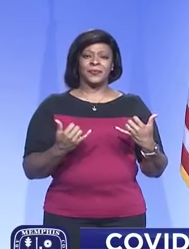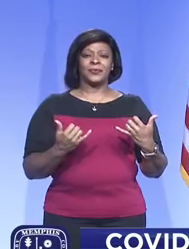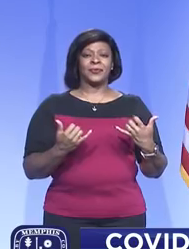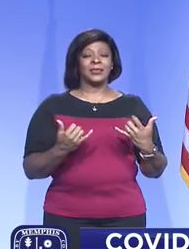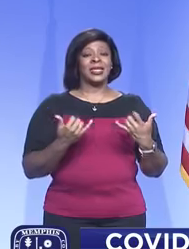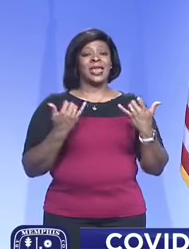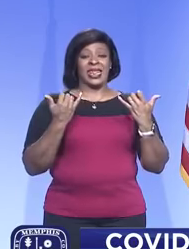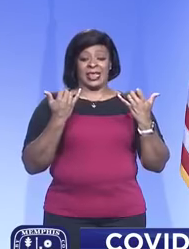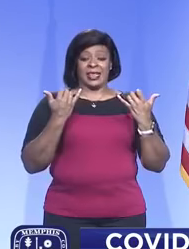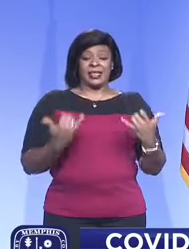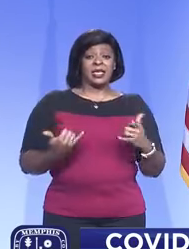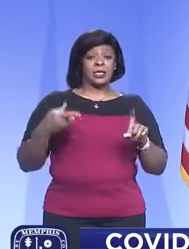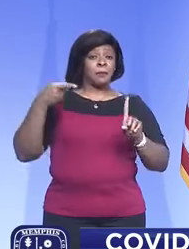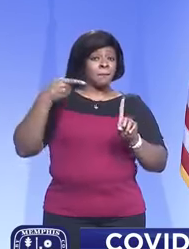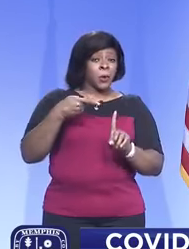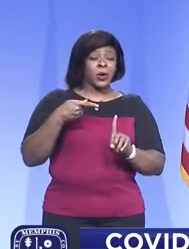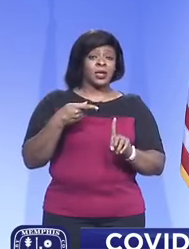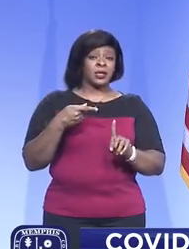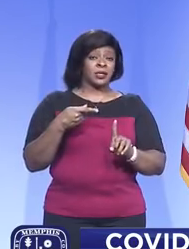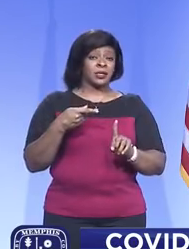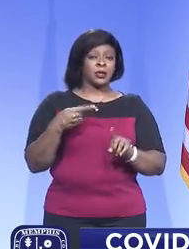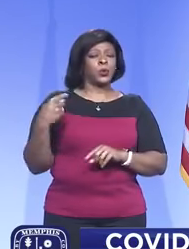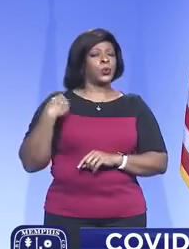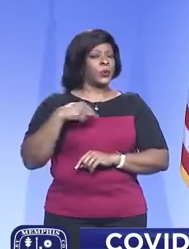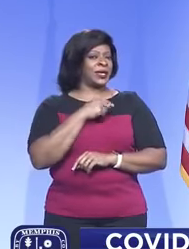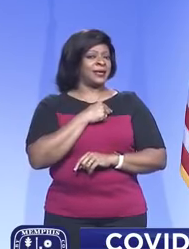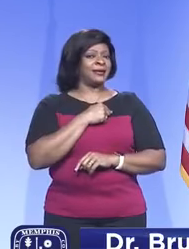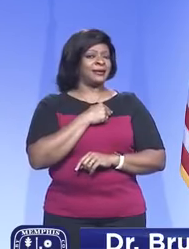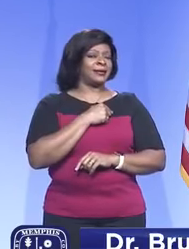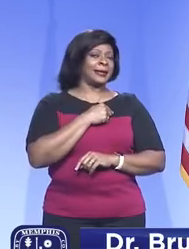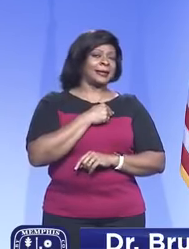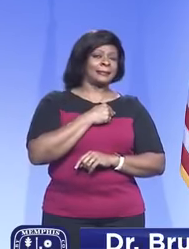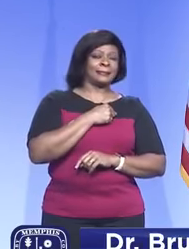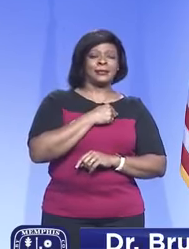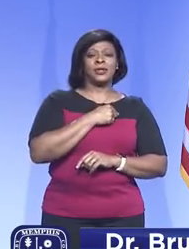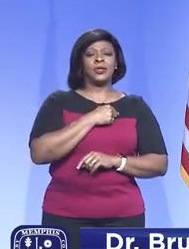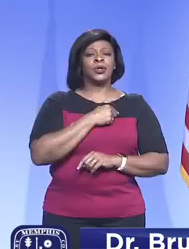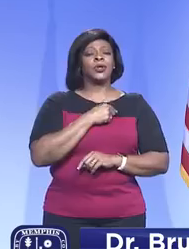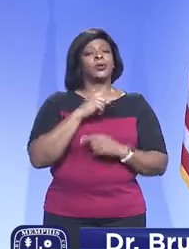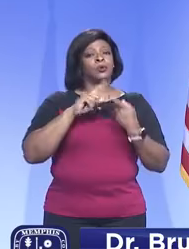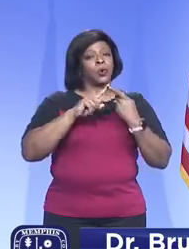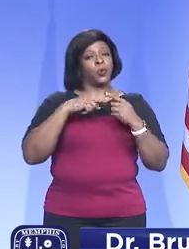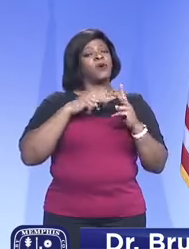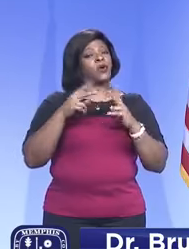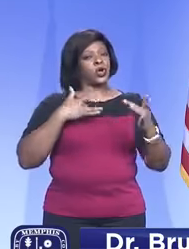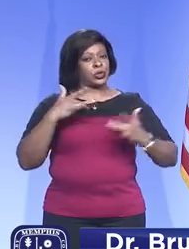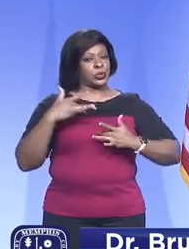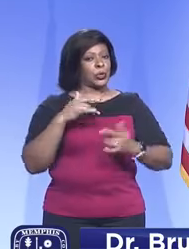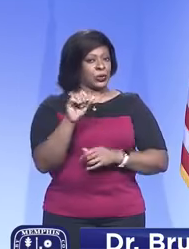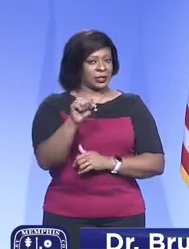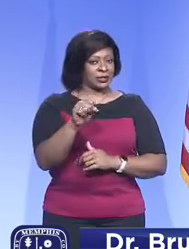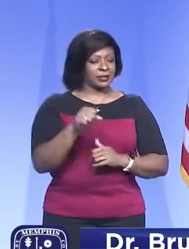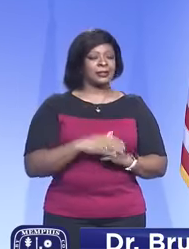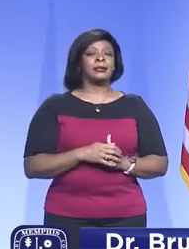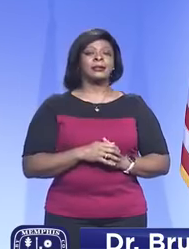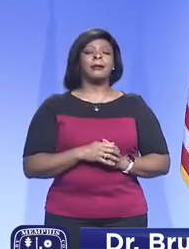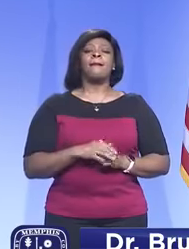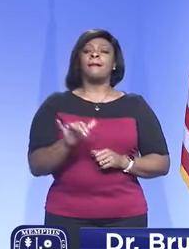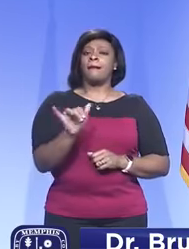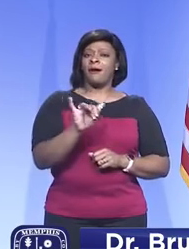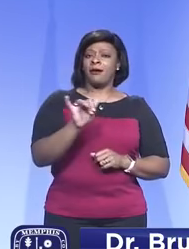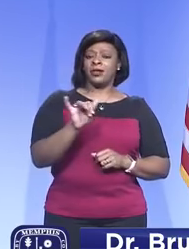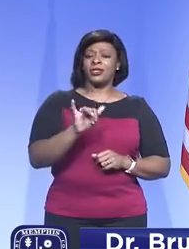At this point, we are very concerned, but